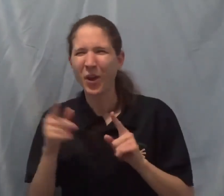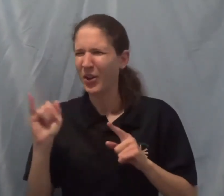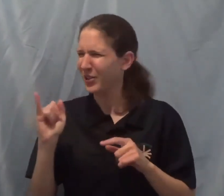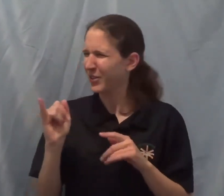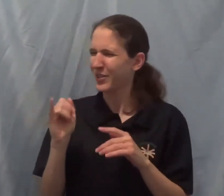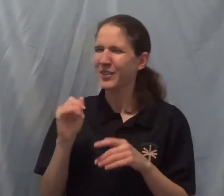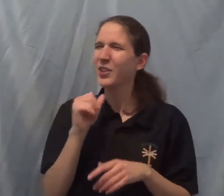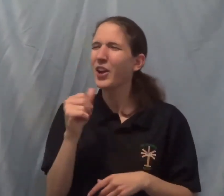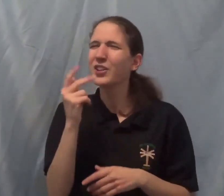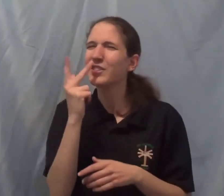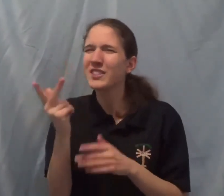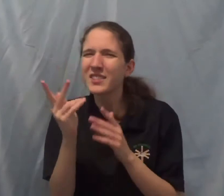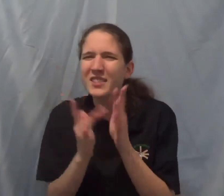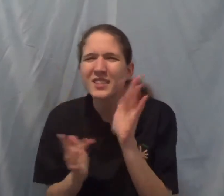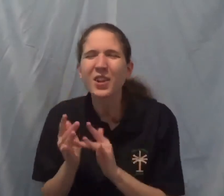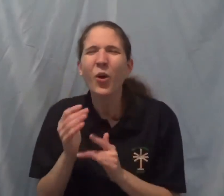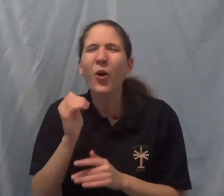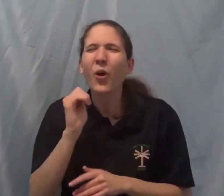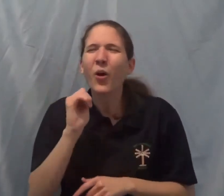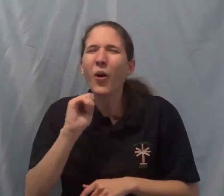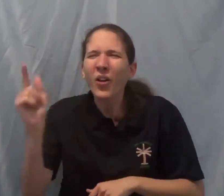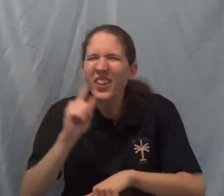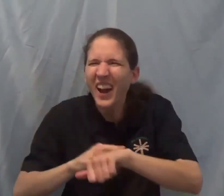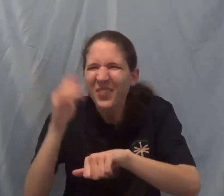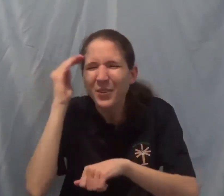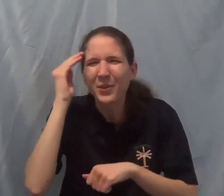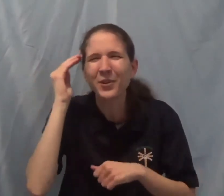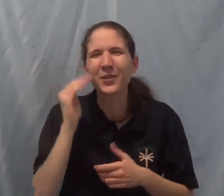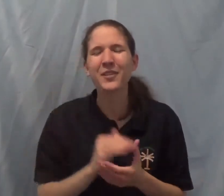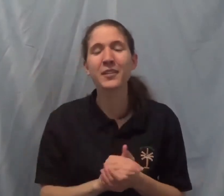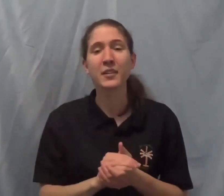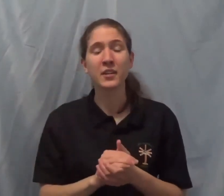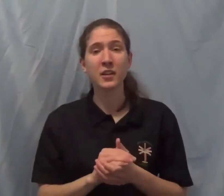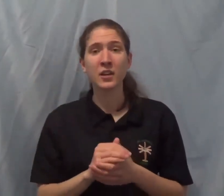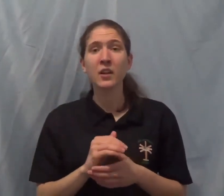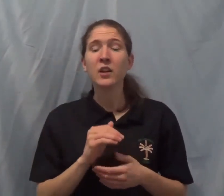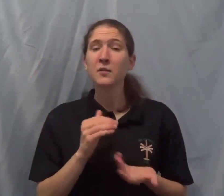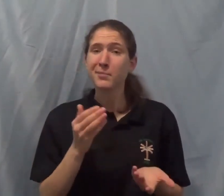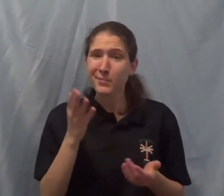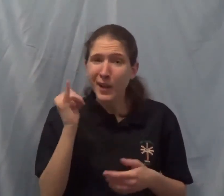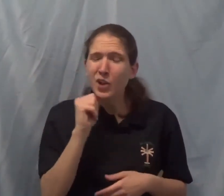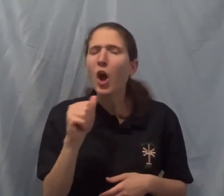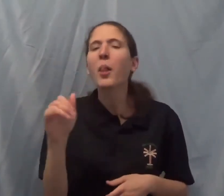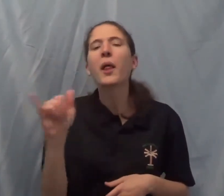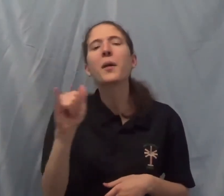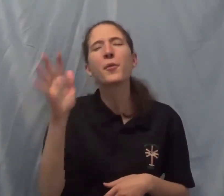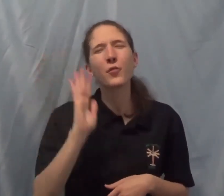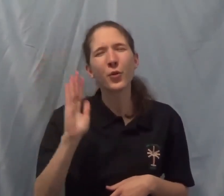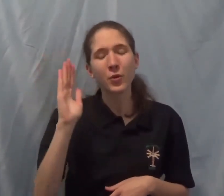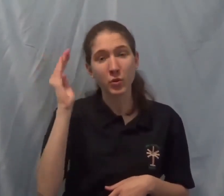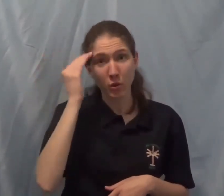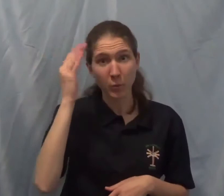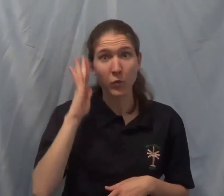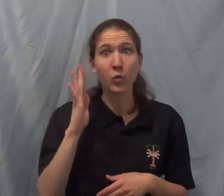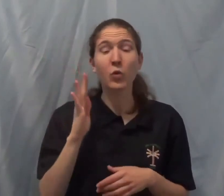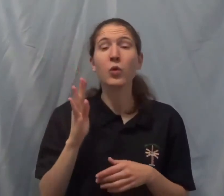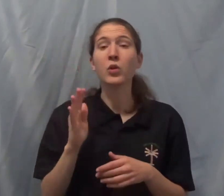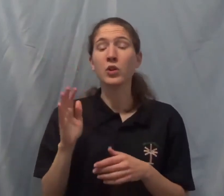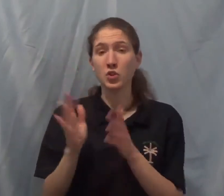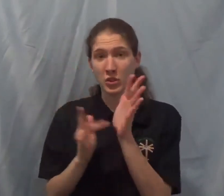Capernaum and chill out this afternoon with Jesus, Sunday afternoon, or maybe it's Saturday afternoon. No. We can imagine